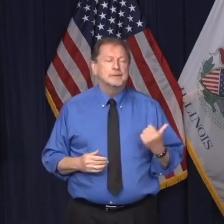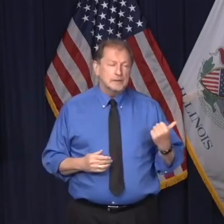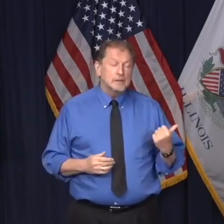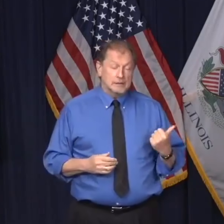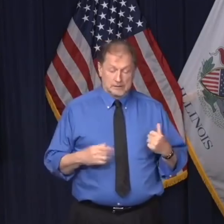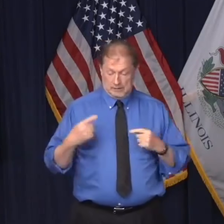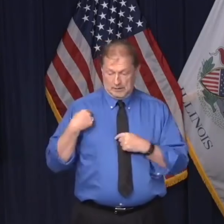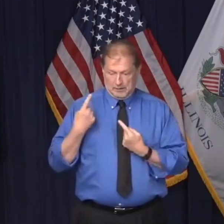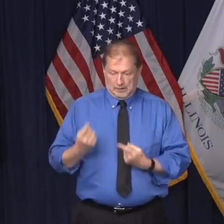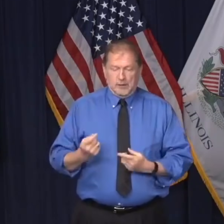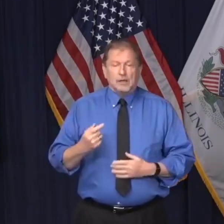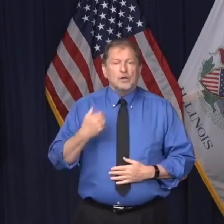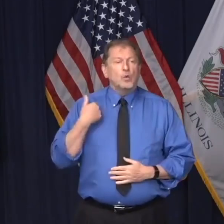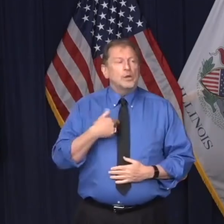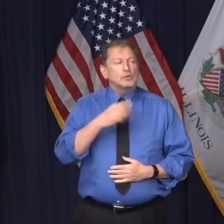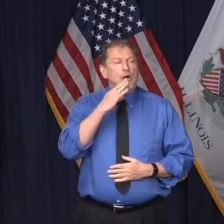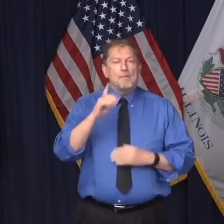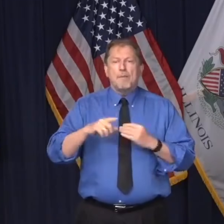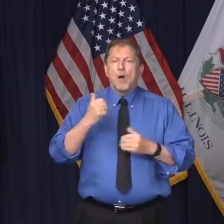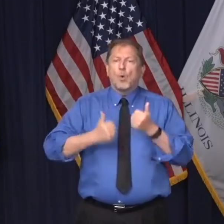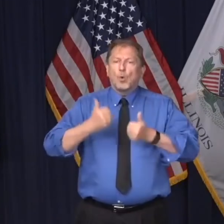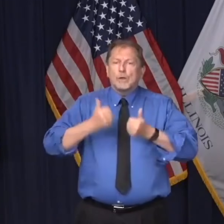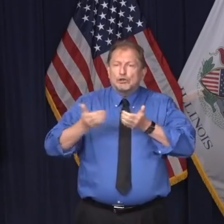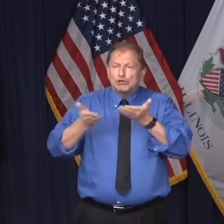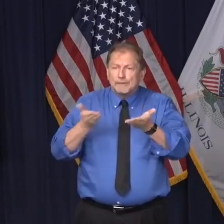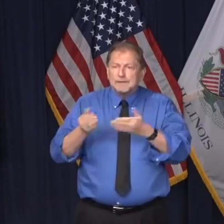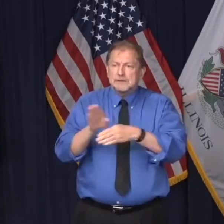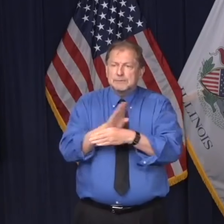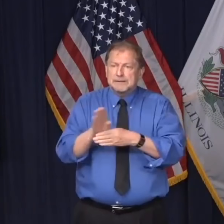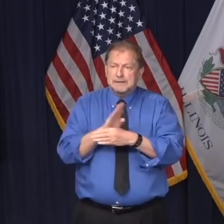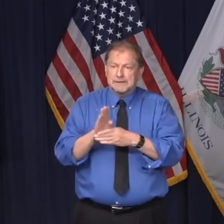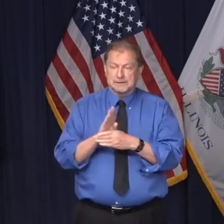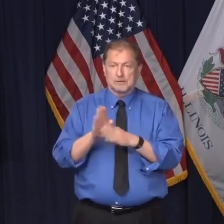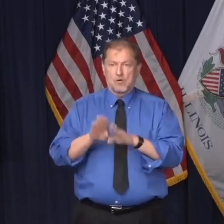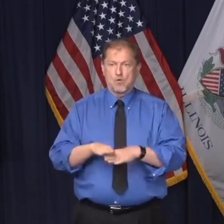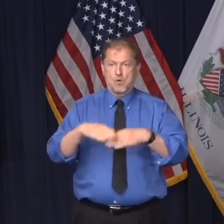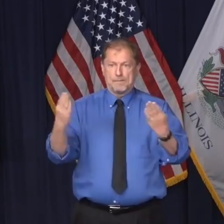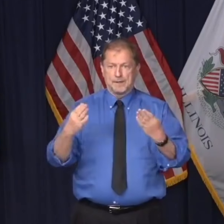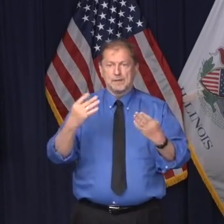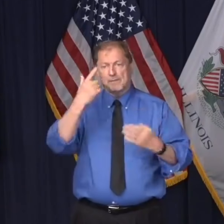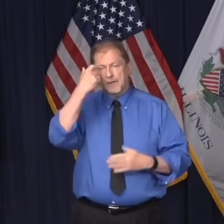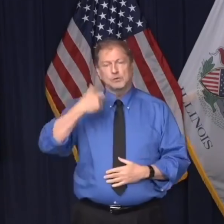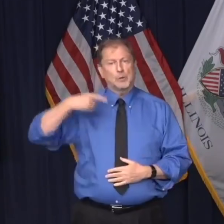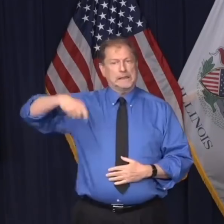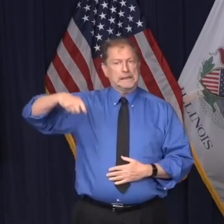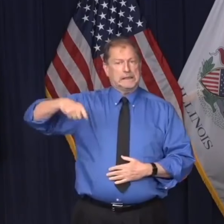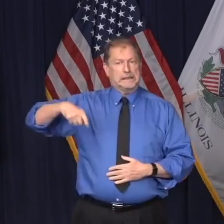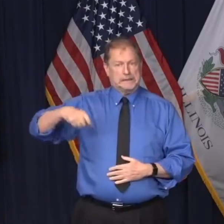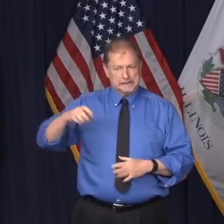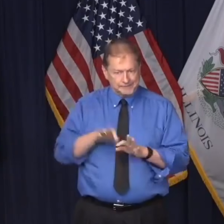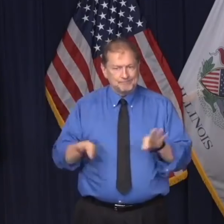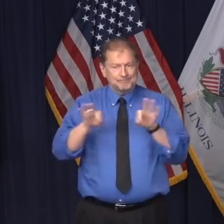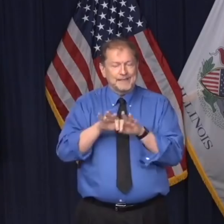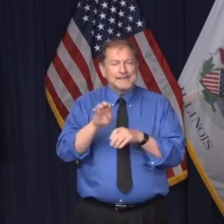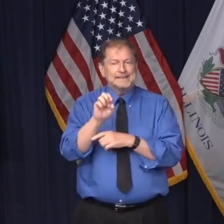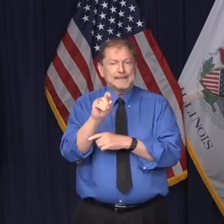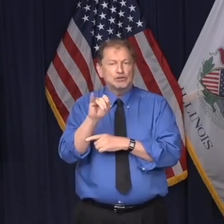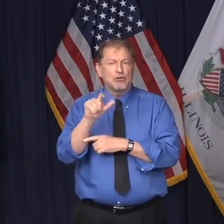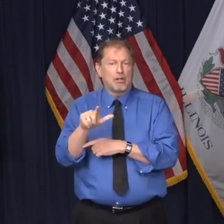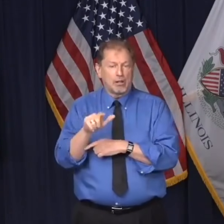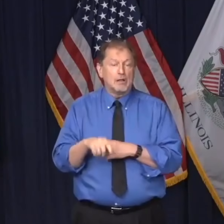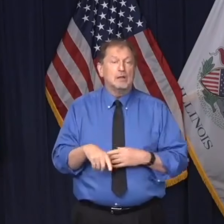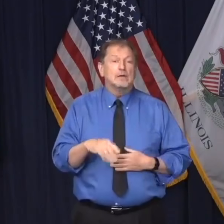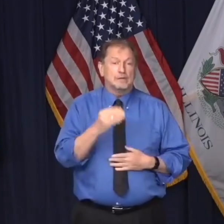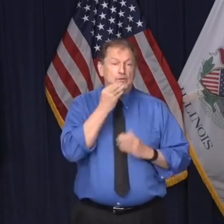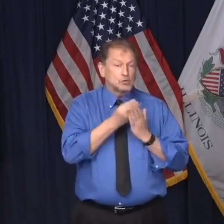of essential services and businesses that are open focuses in part on grocery stores. But as you know, many